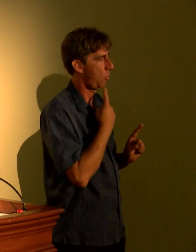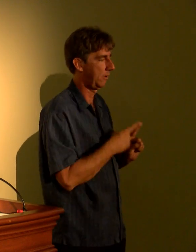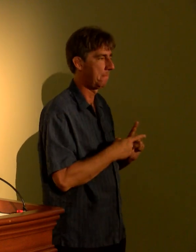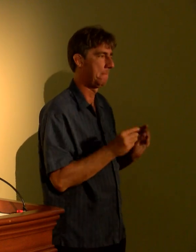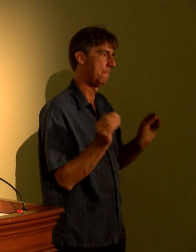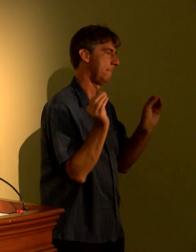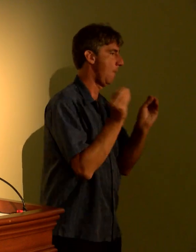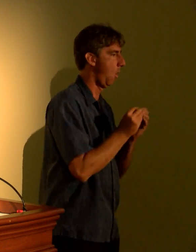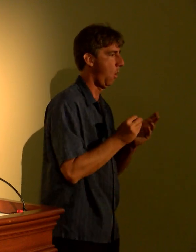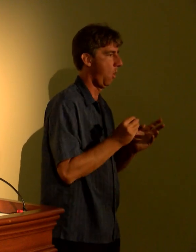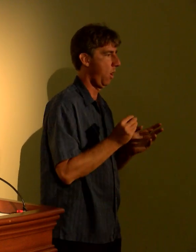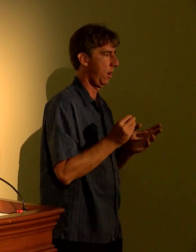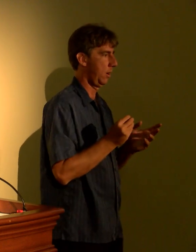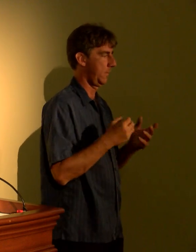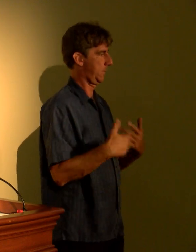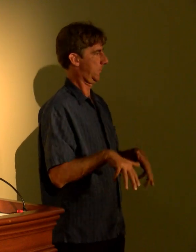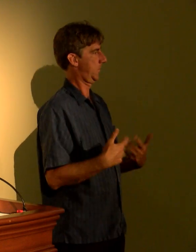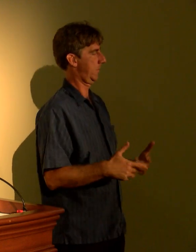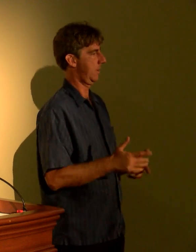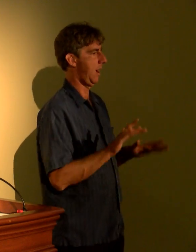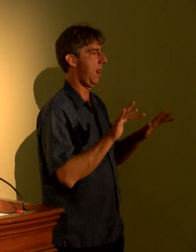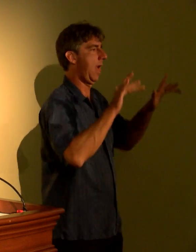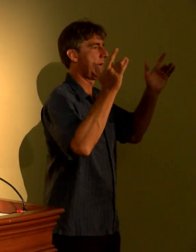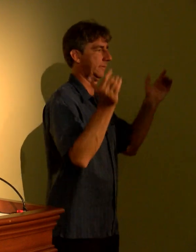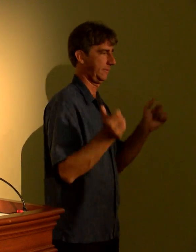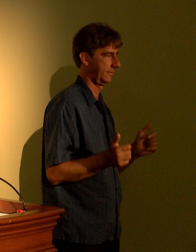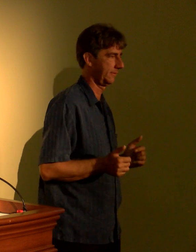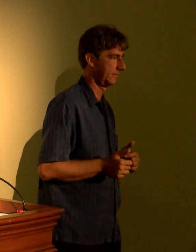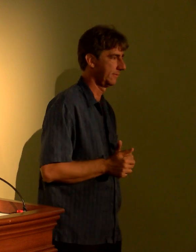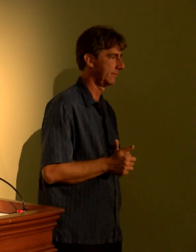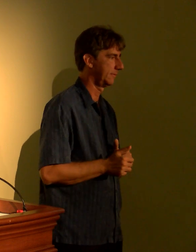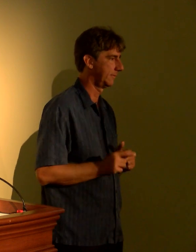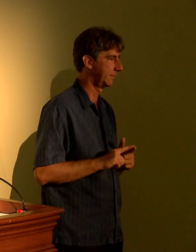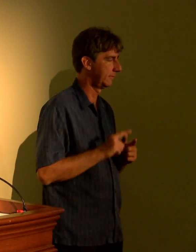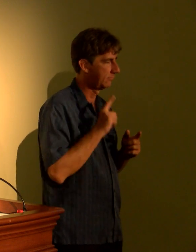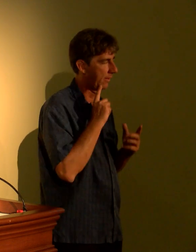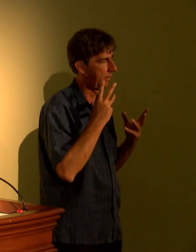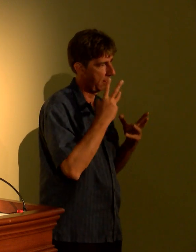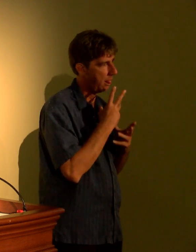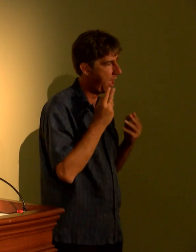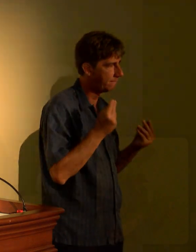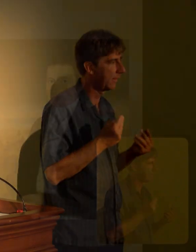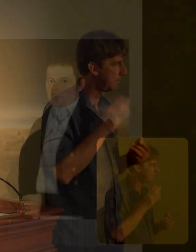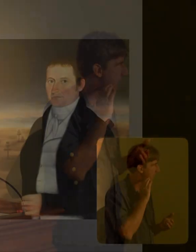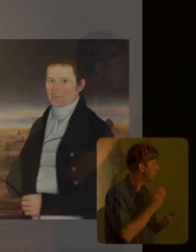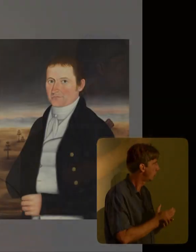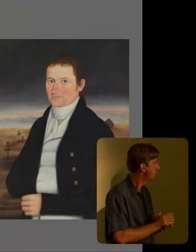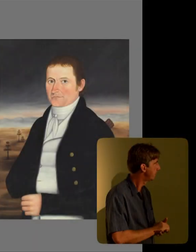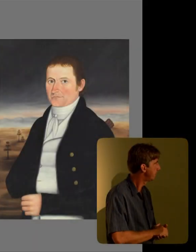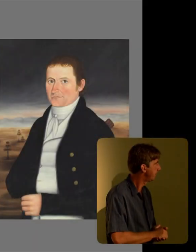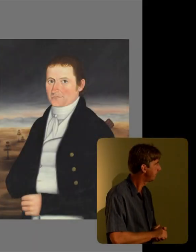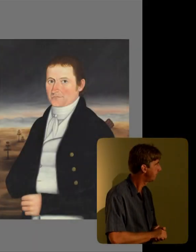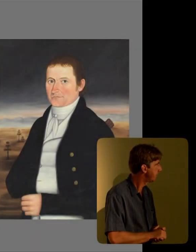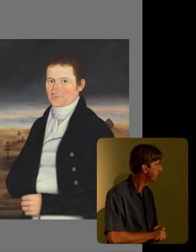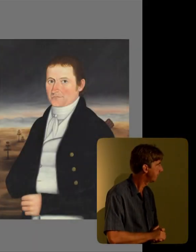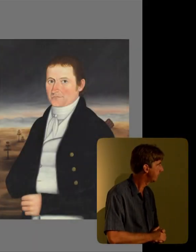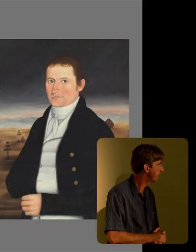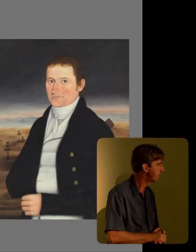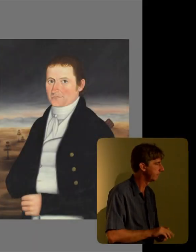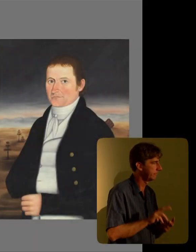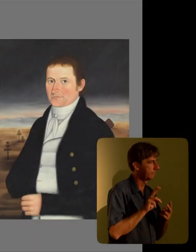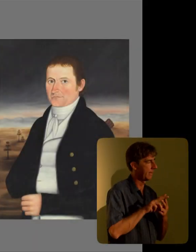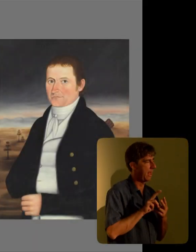much more ethereal and light, but it is just a lovely, lovely picture. These might be